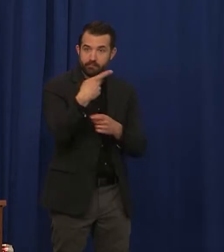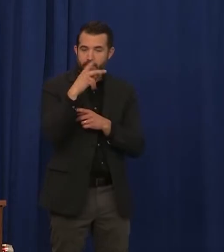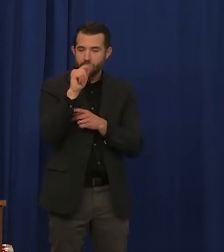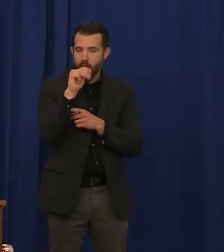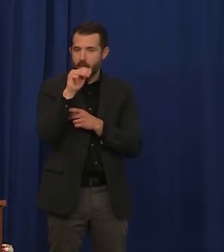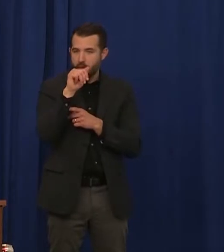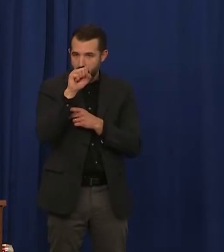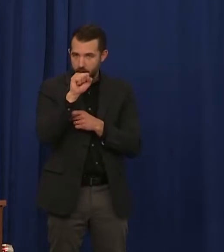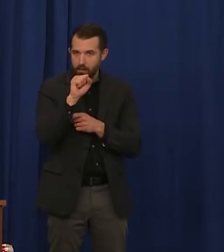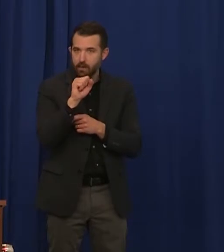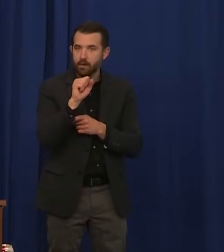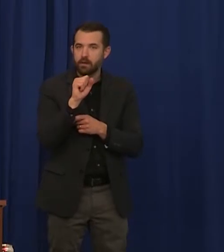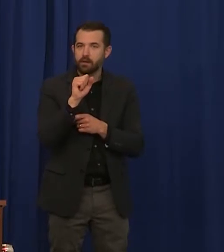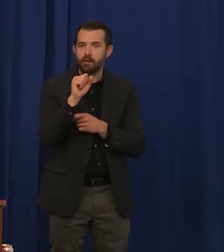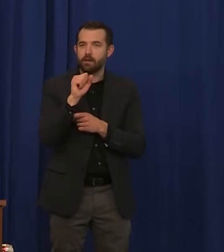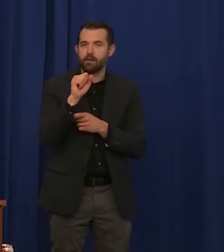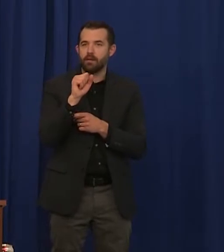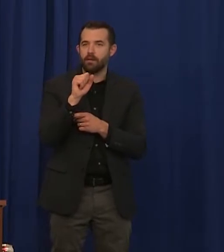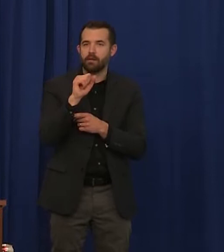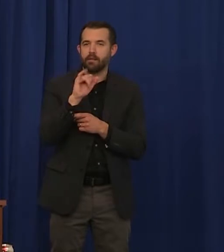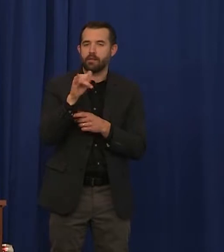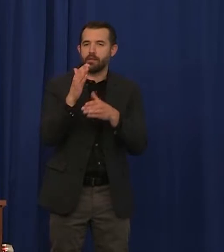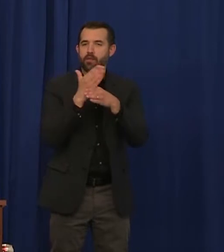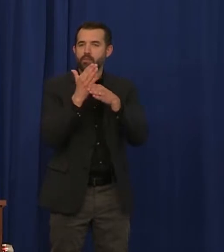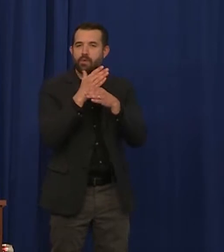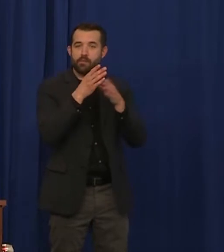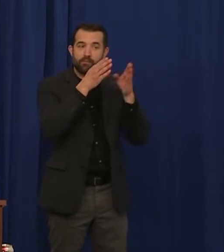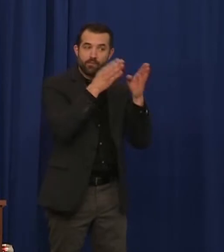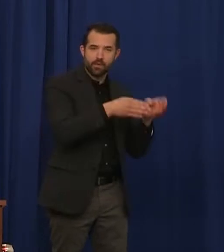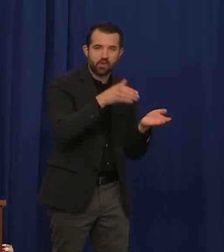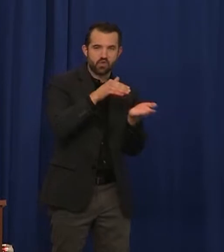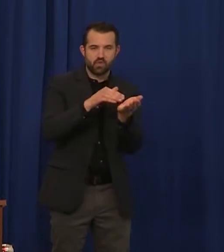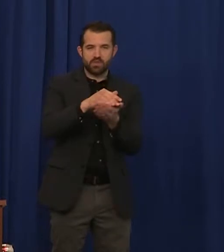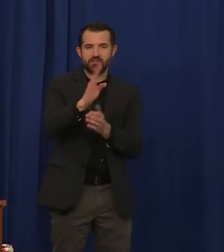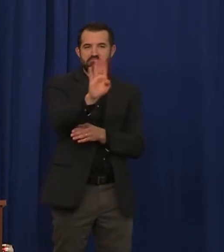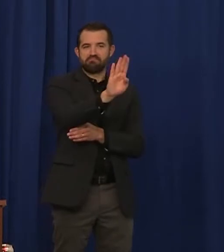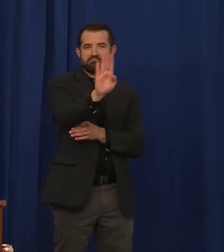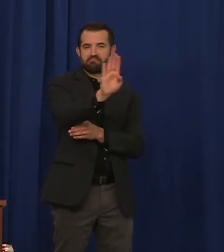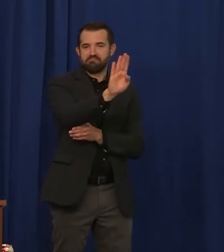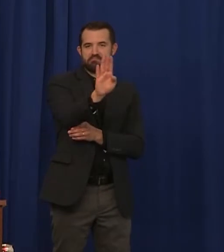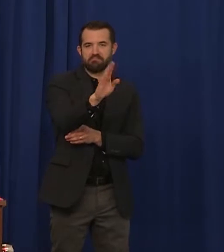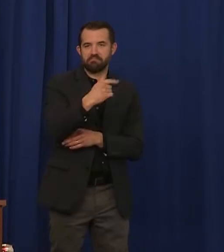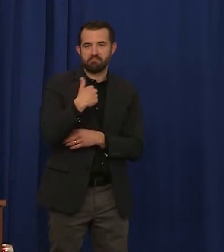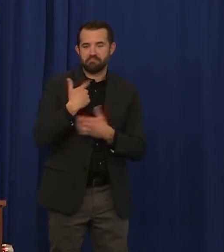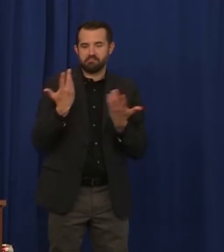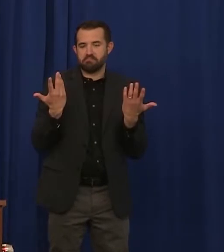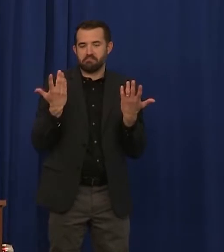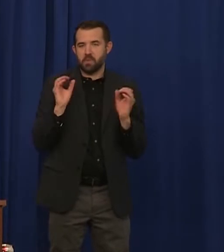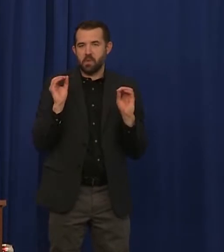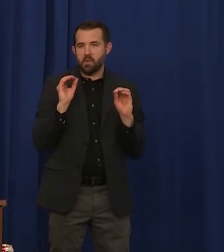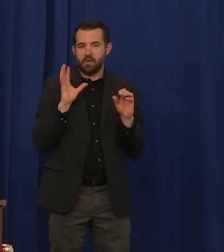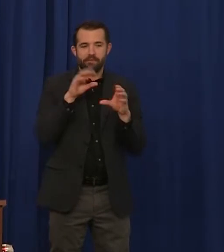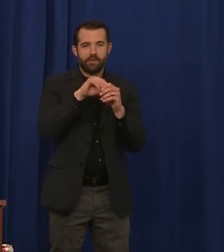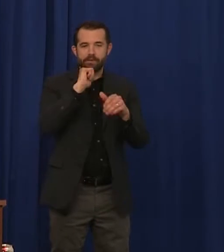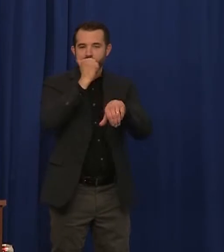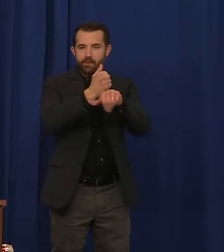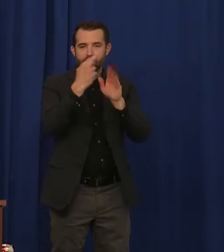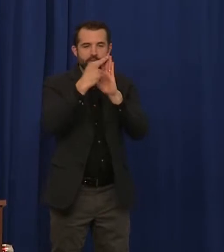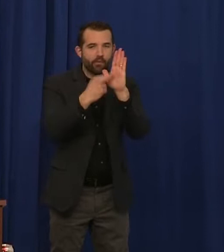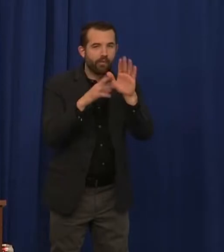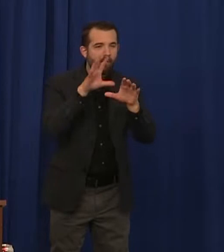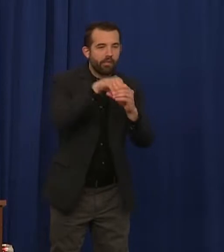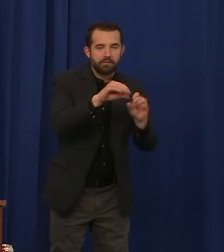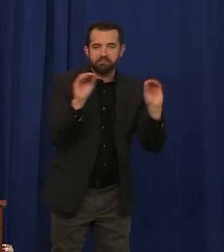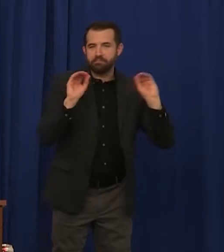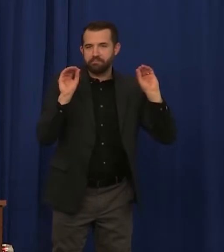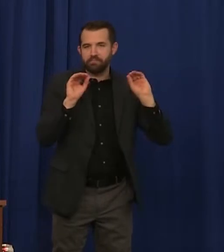different ways of going about it. So we don't have a blanket rule on whether any individual has recovered should donate plasma. We